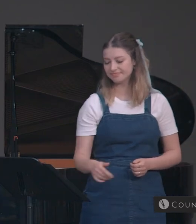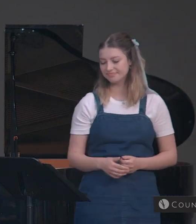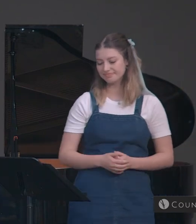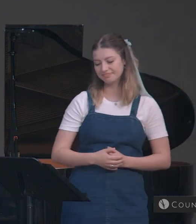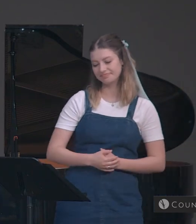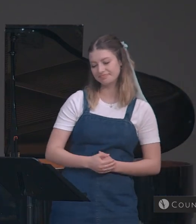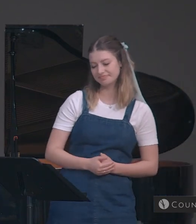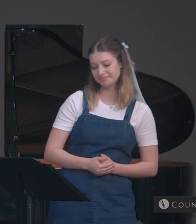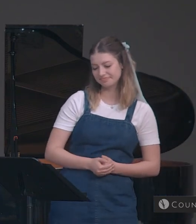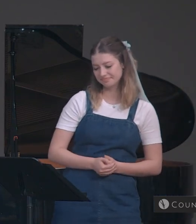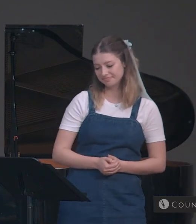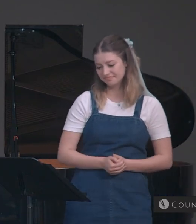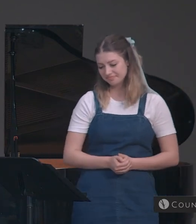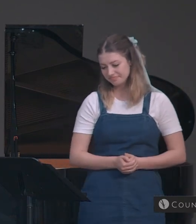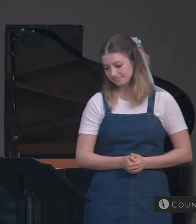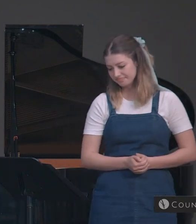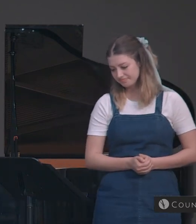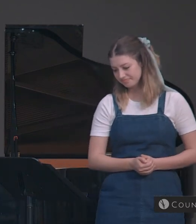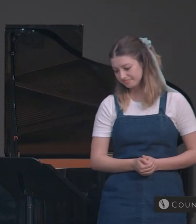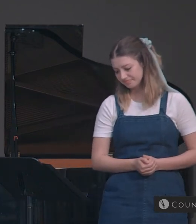obey.